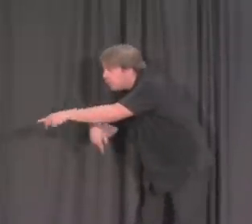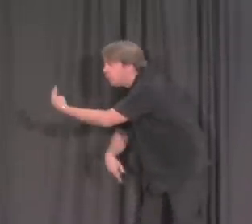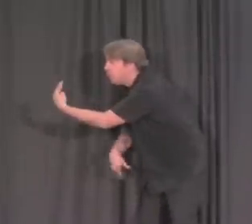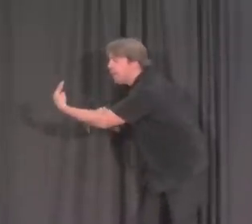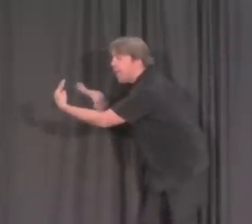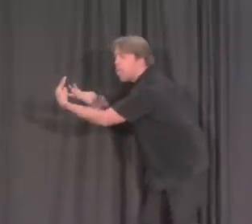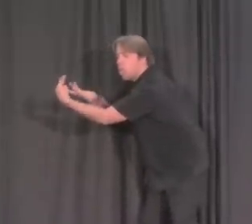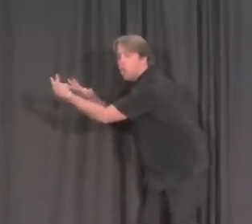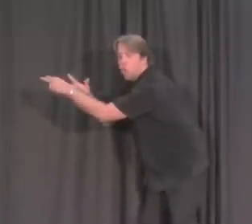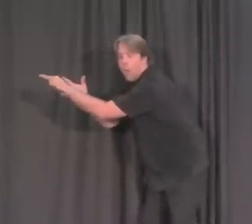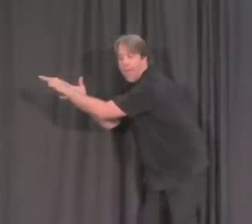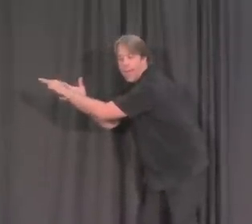Do you mind? Deaf blind, look away.